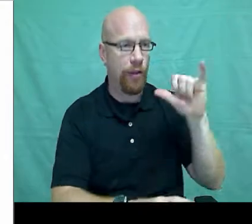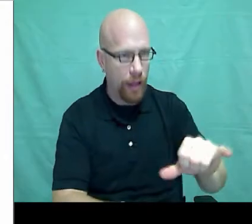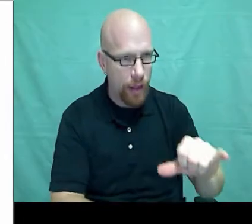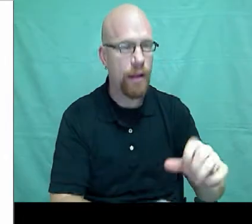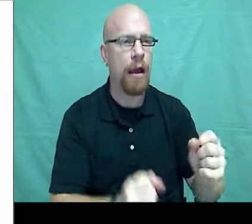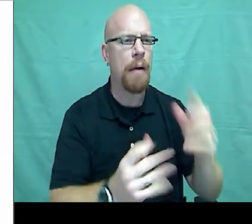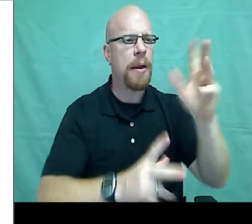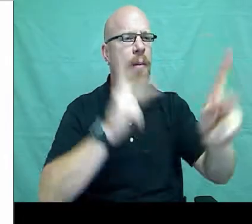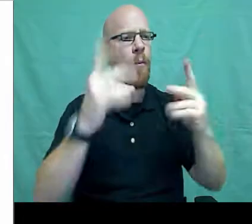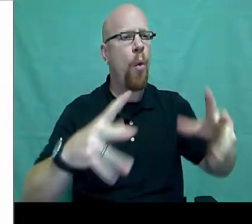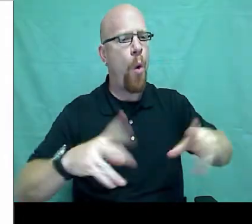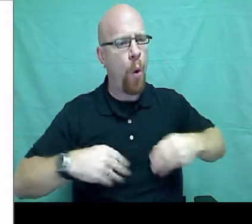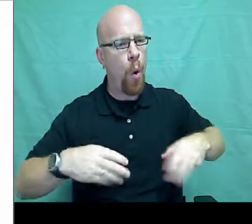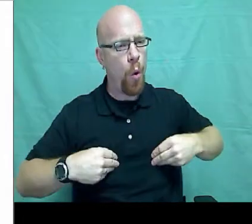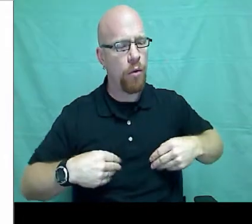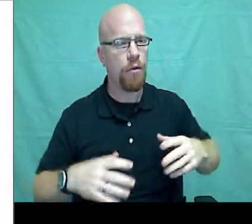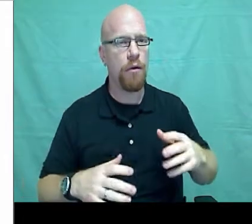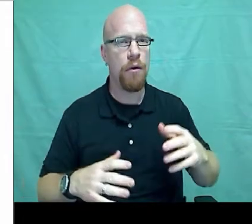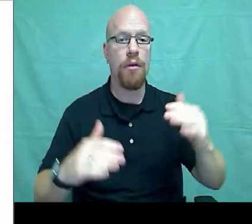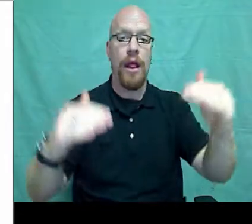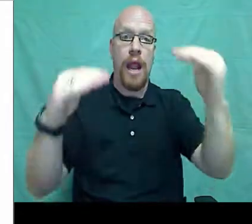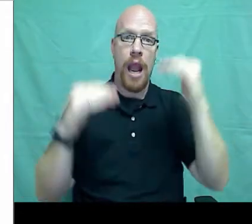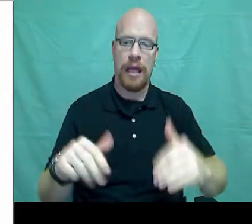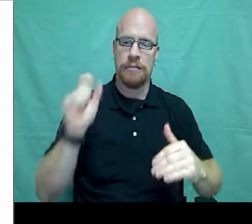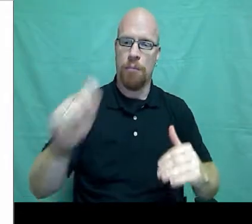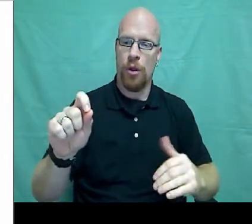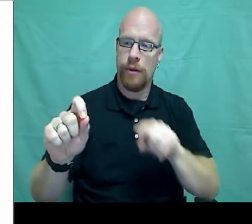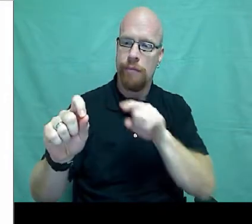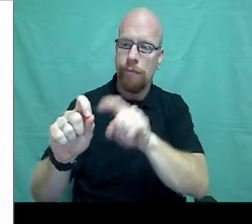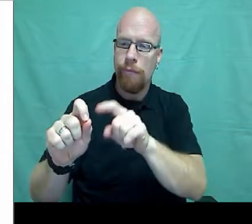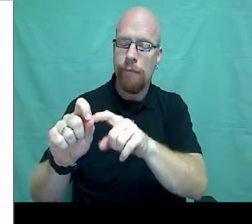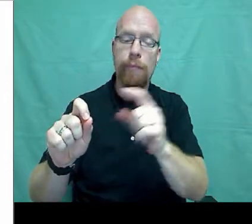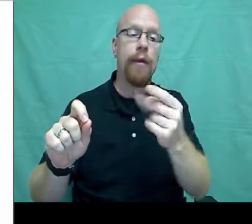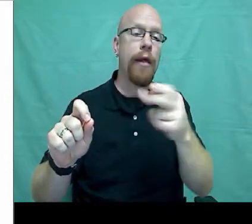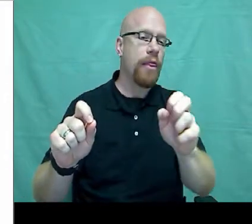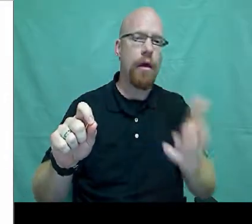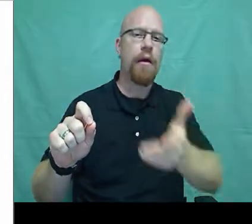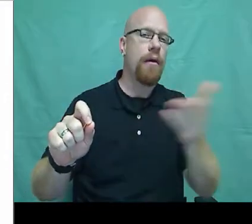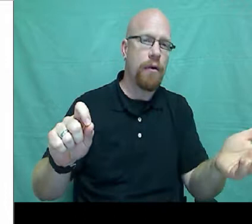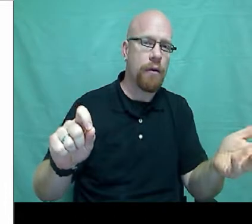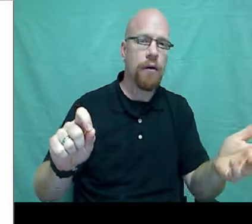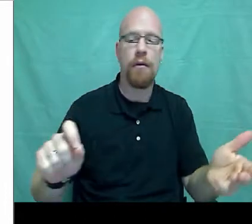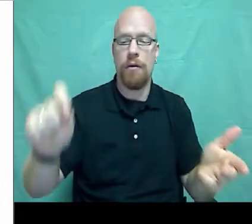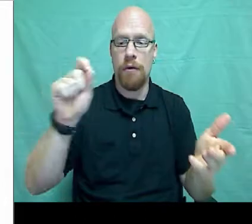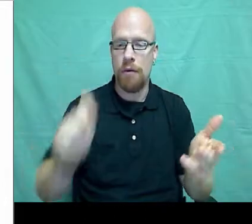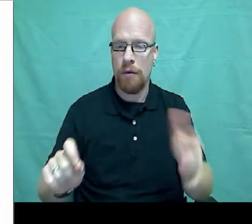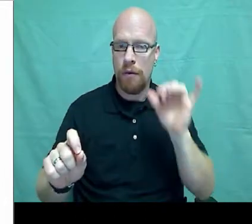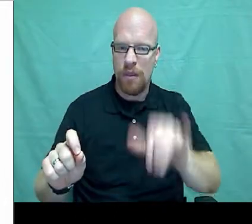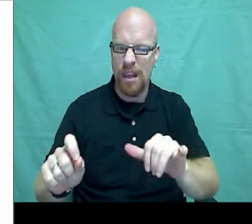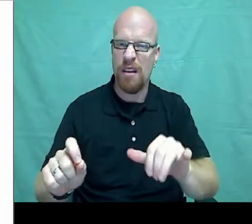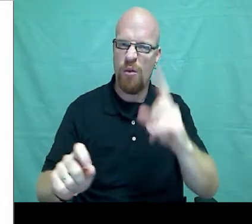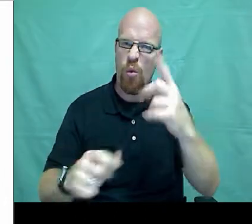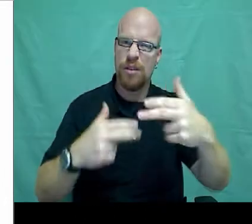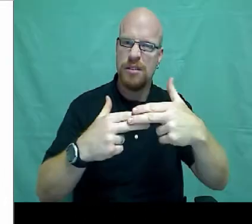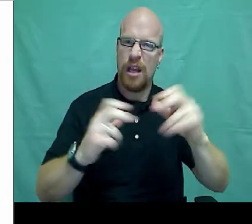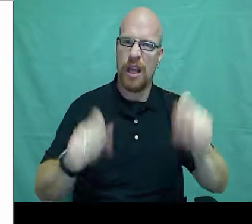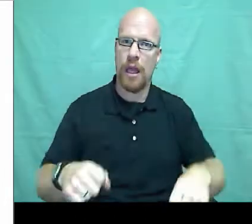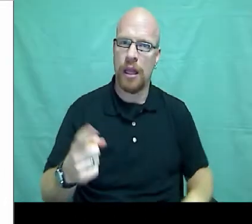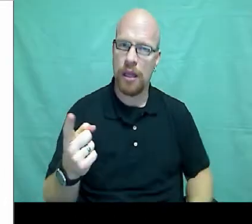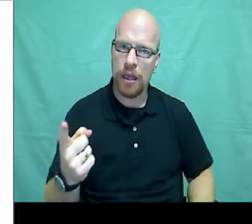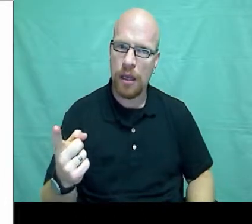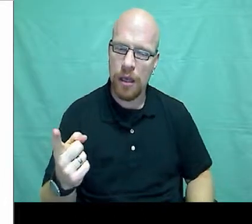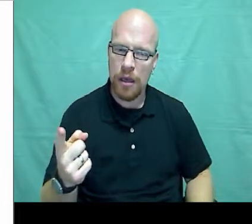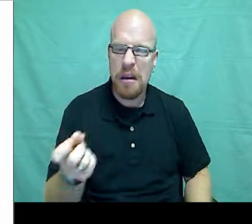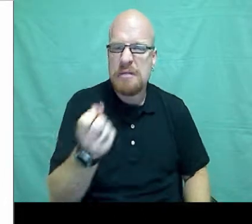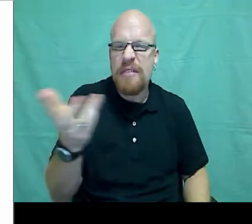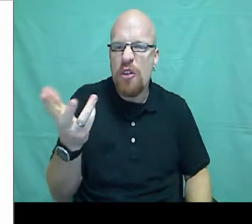Motor Company in this year. These many people own this vehicle. And then I may have a next bullet point and the next bullet point